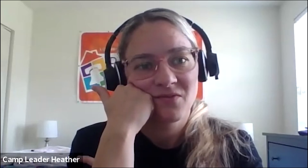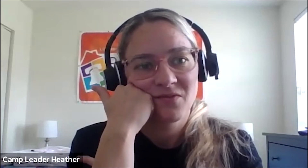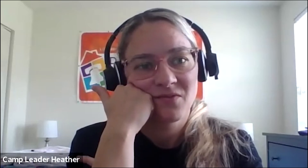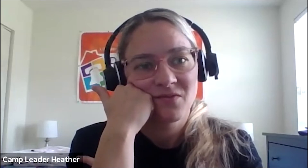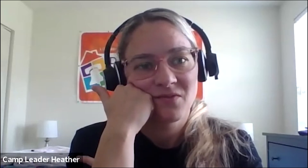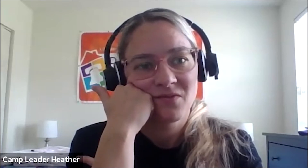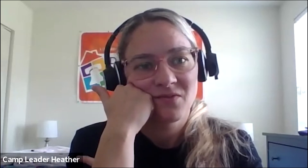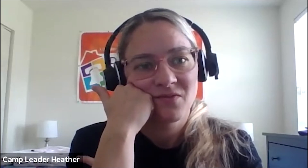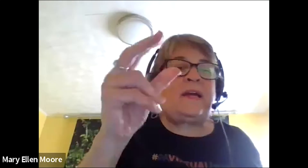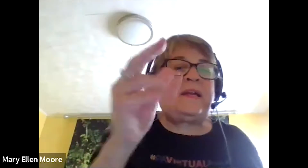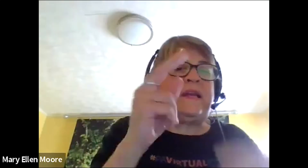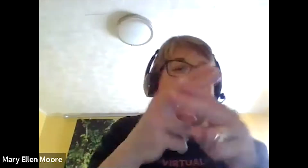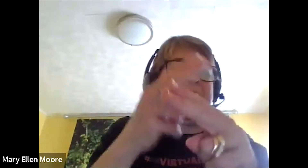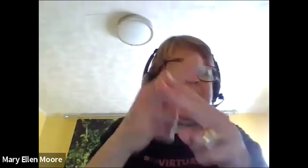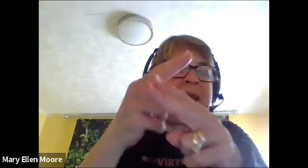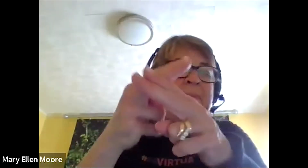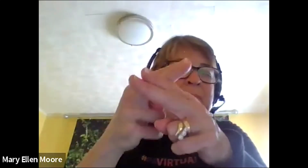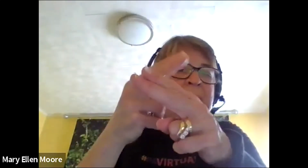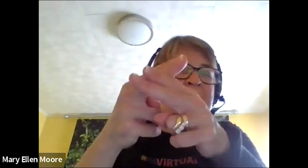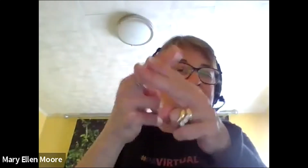So dog name.